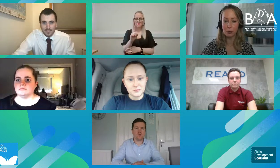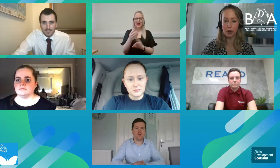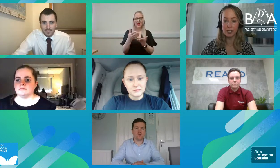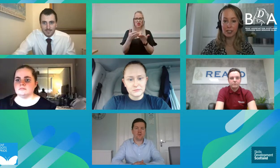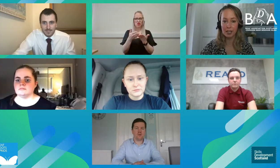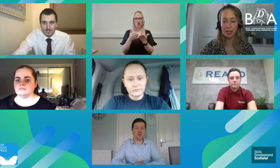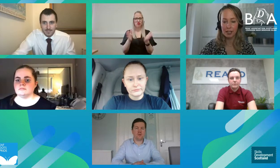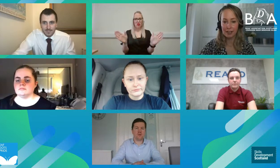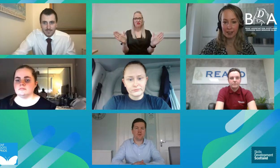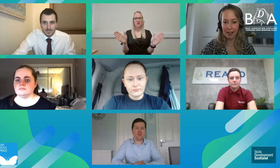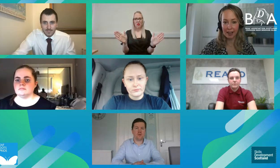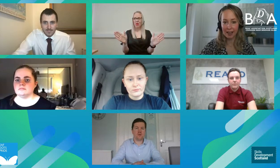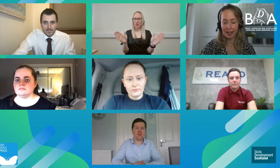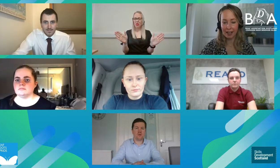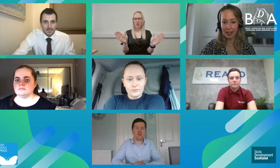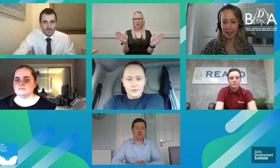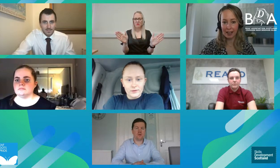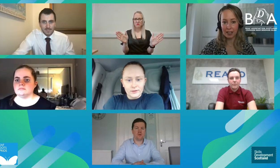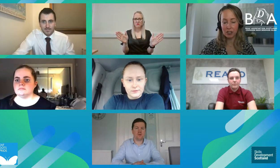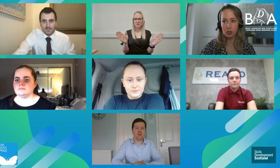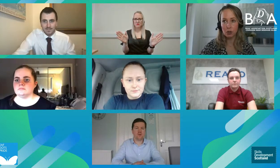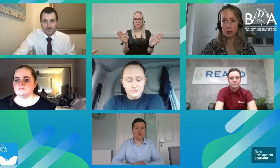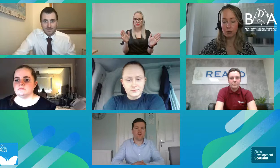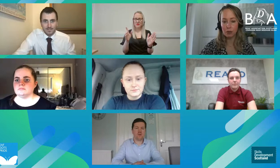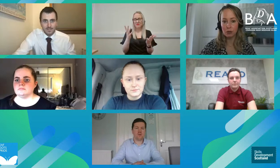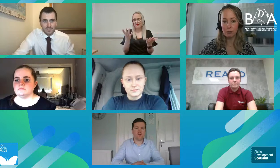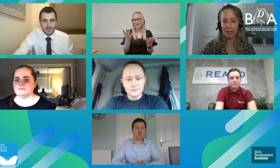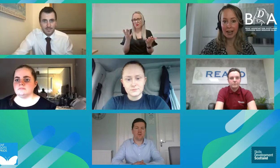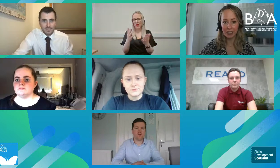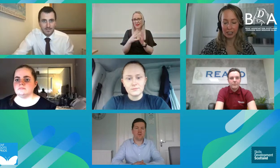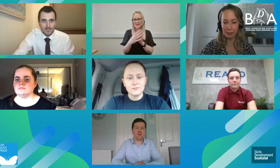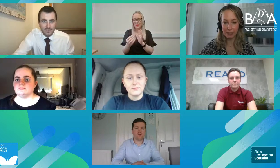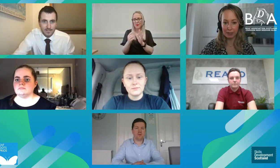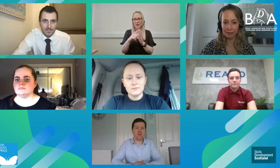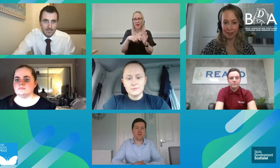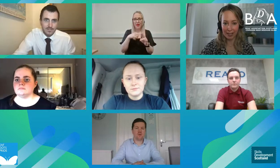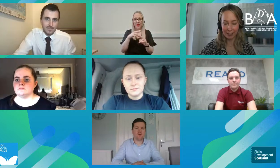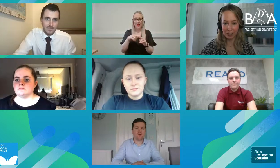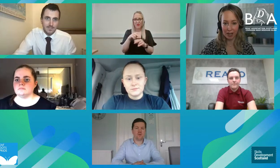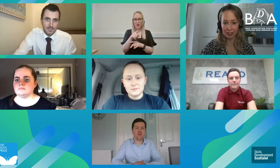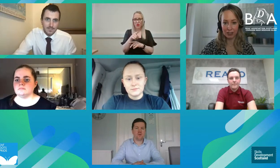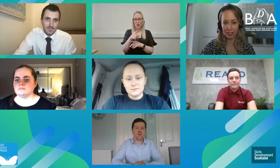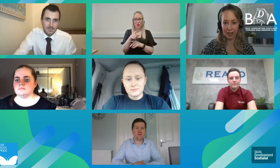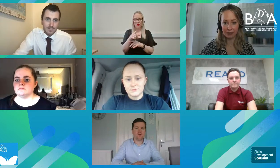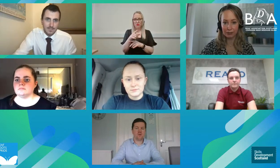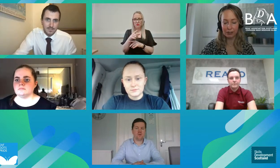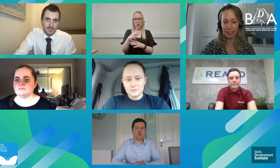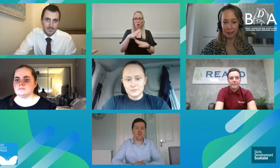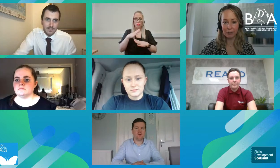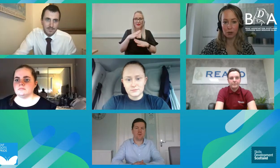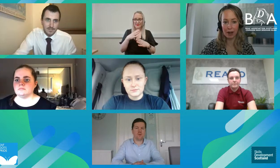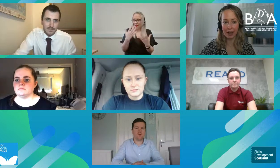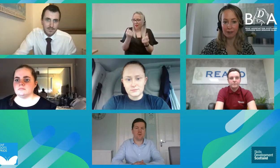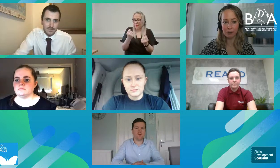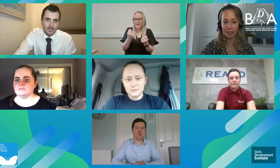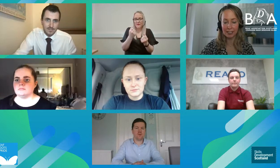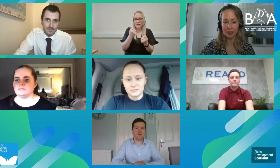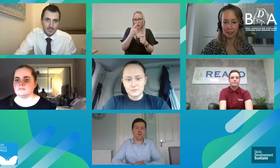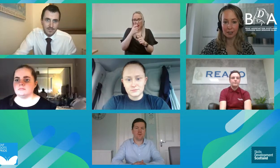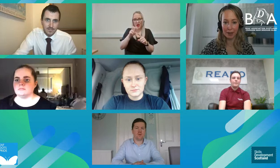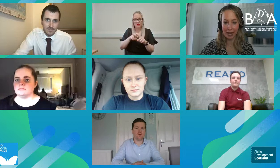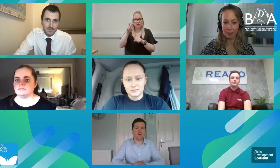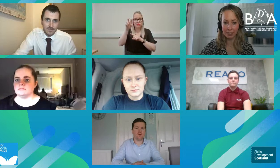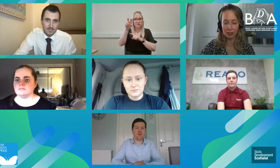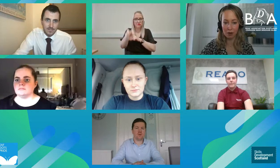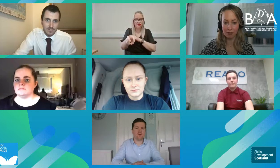across the board, that you may actually be able to fast track yourself if you have already